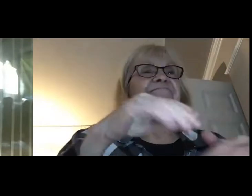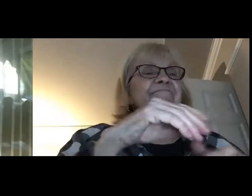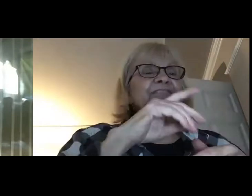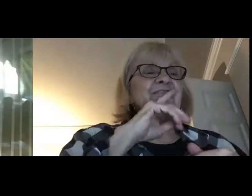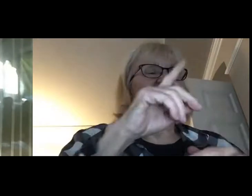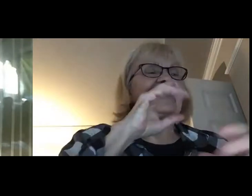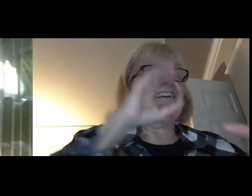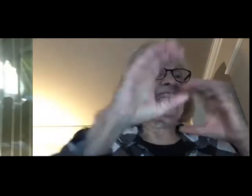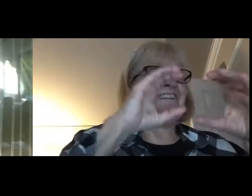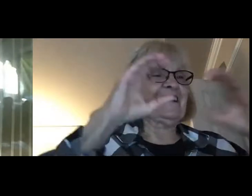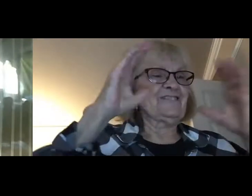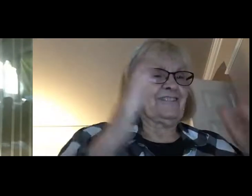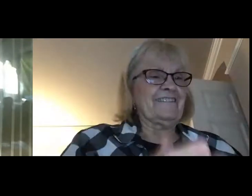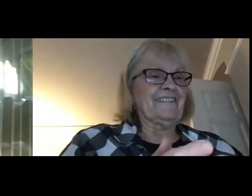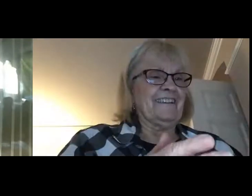Dan,